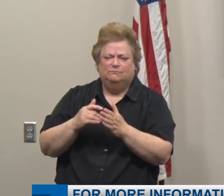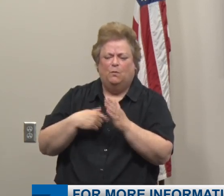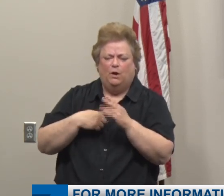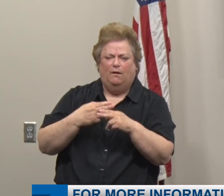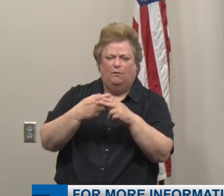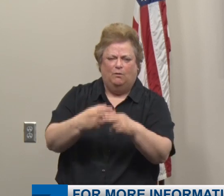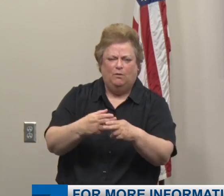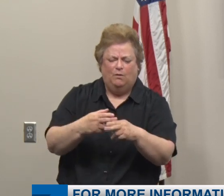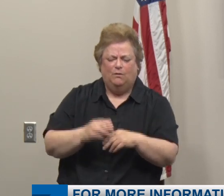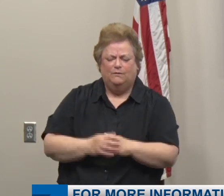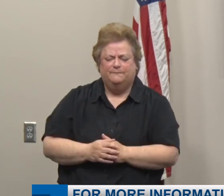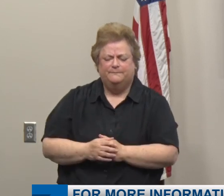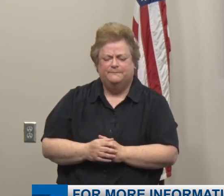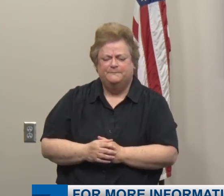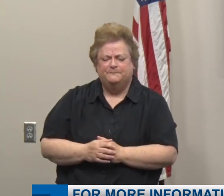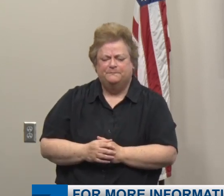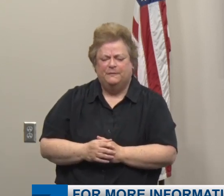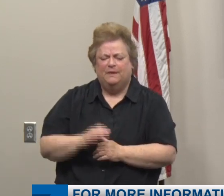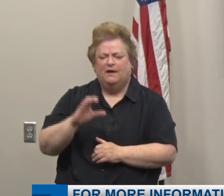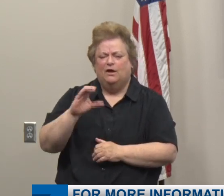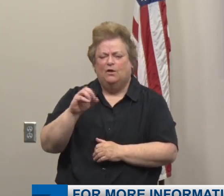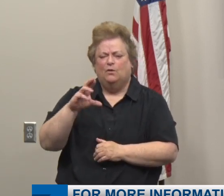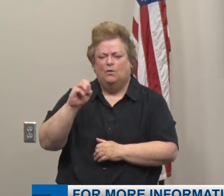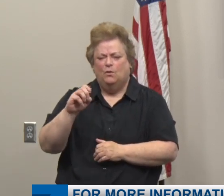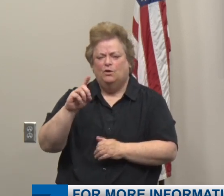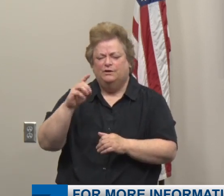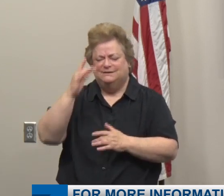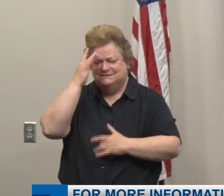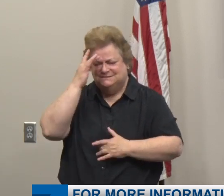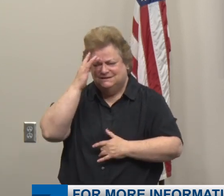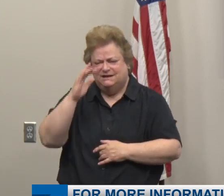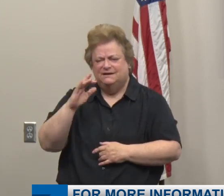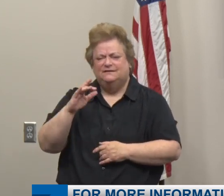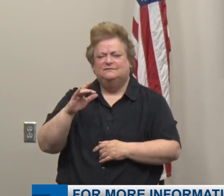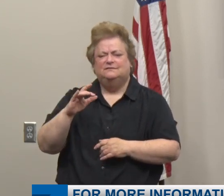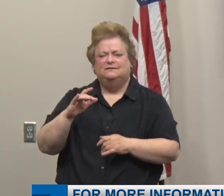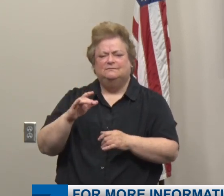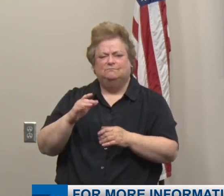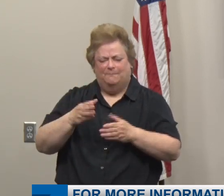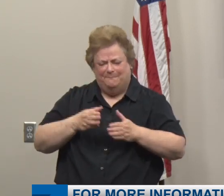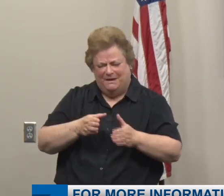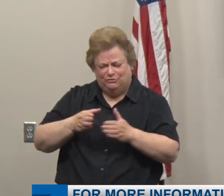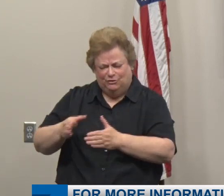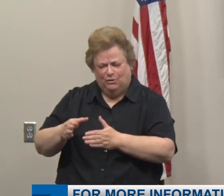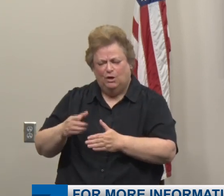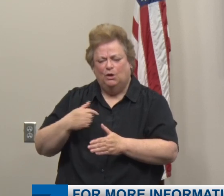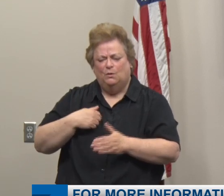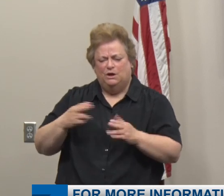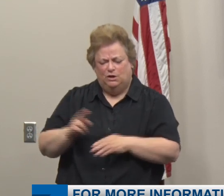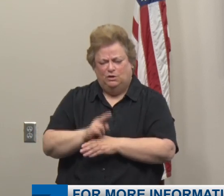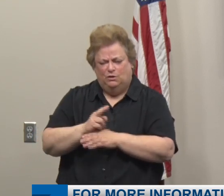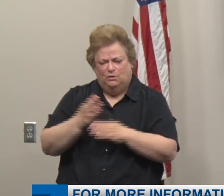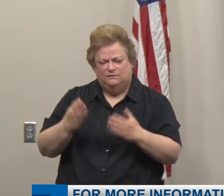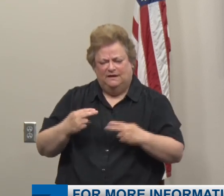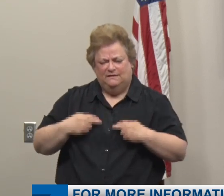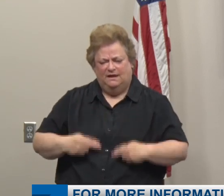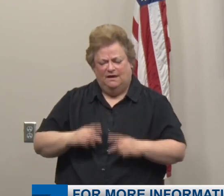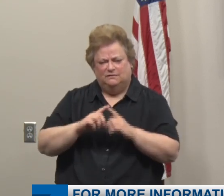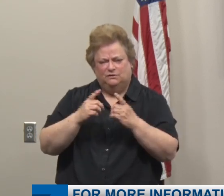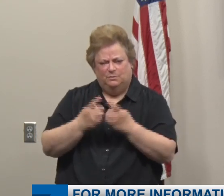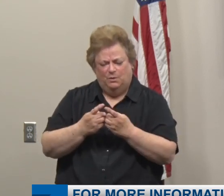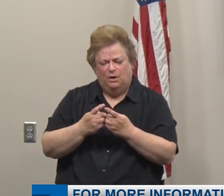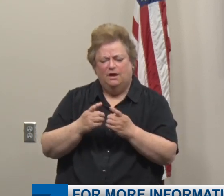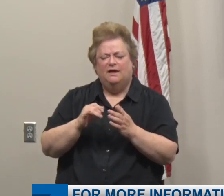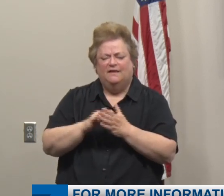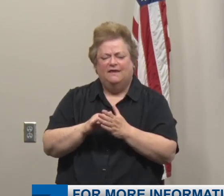this is a core disease control measure we employ at the Health Department and it is a key